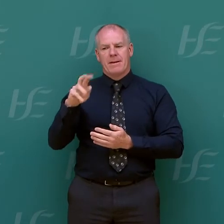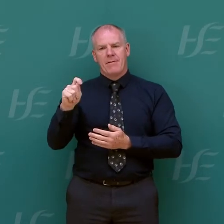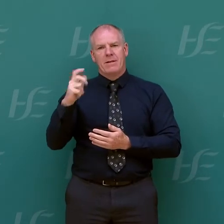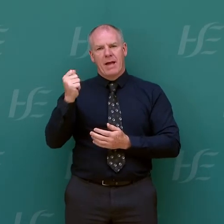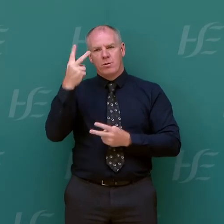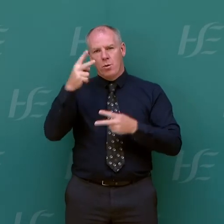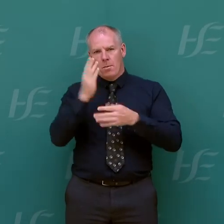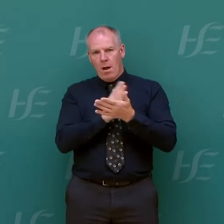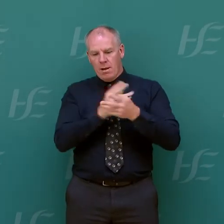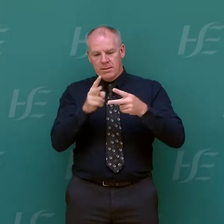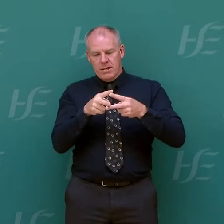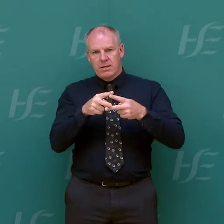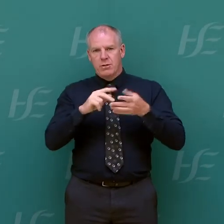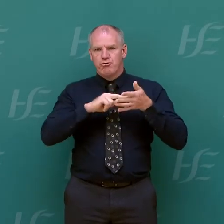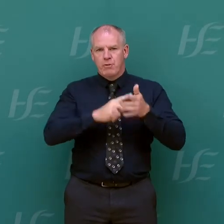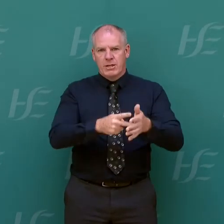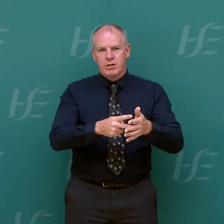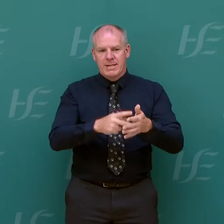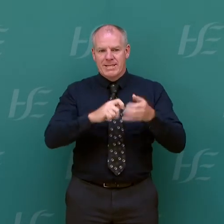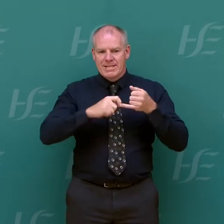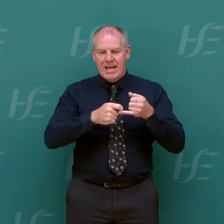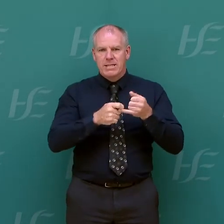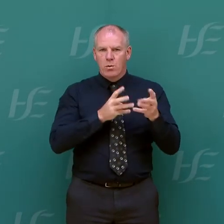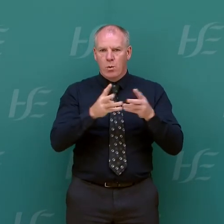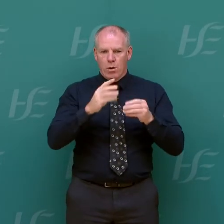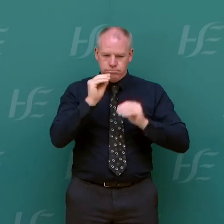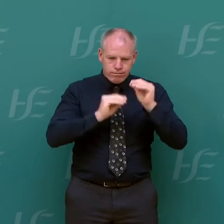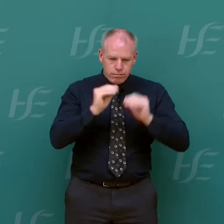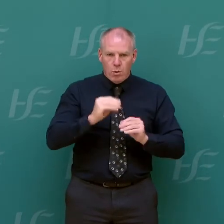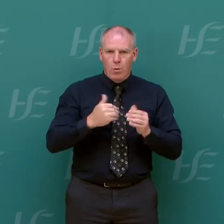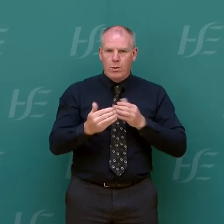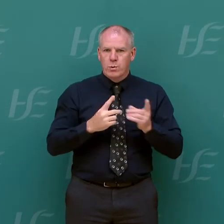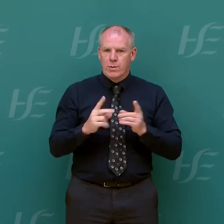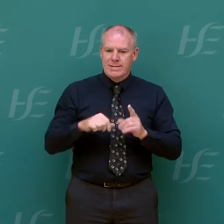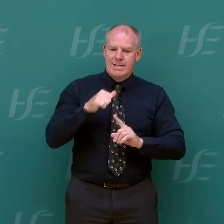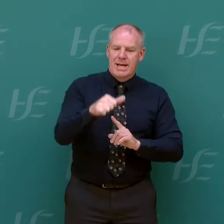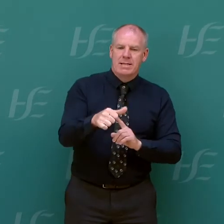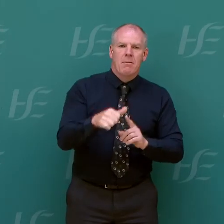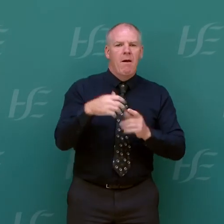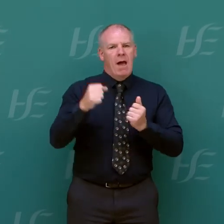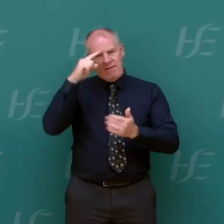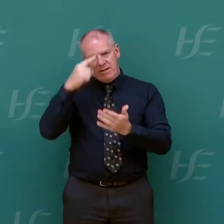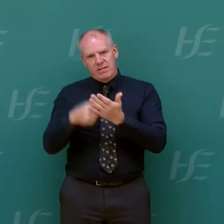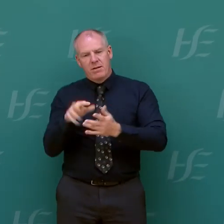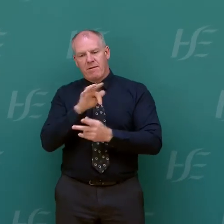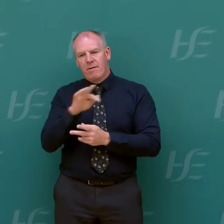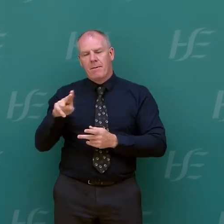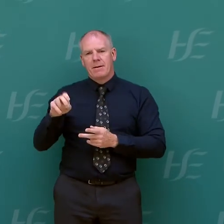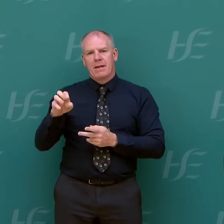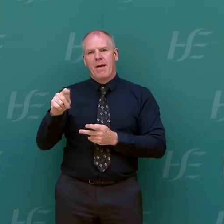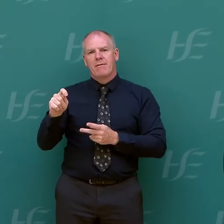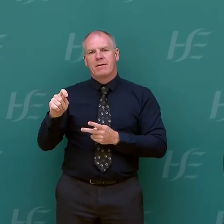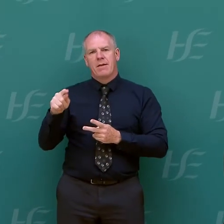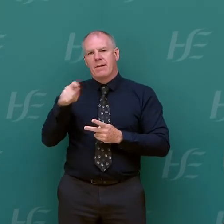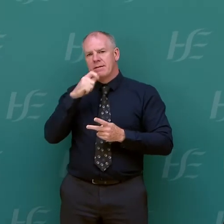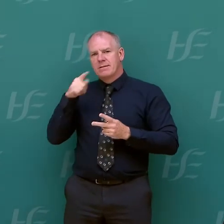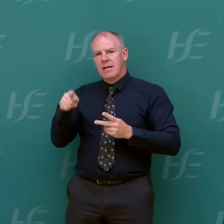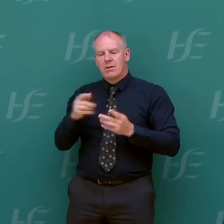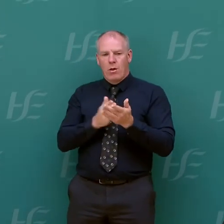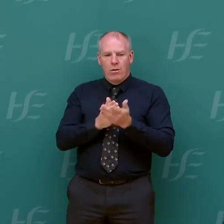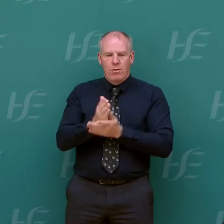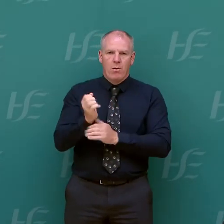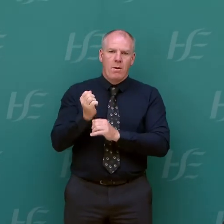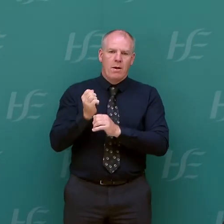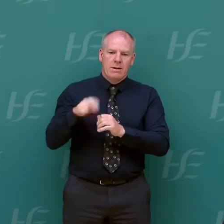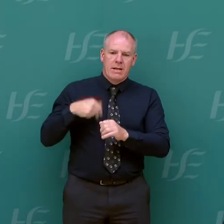Our testing strategy is still being worked through where we might go next, but there has been a decision from NEFIT yesterday, which is we'll work through over the